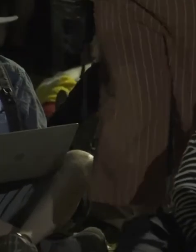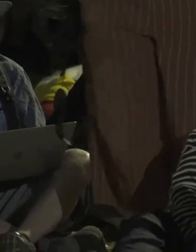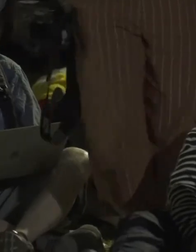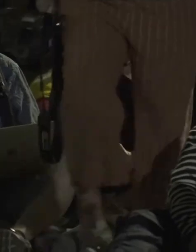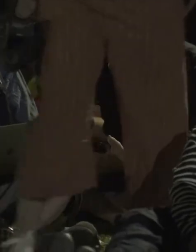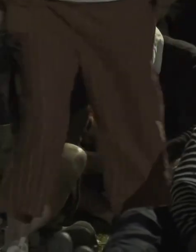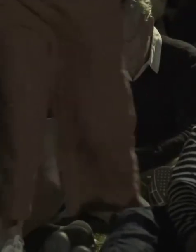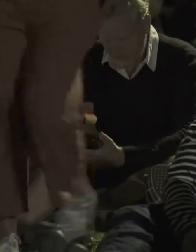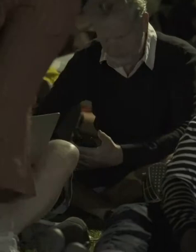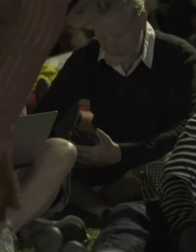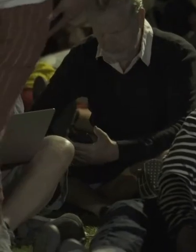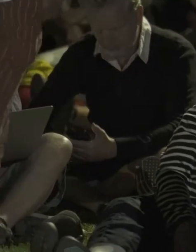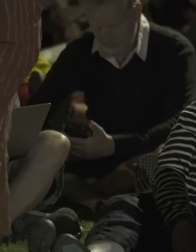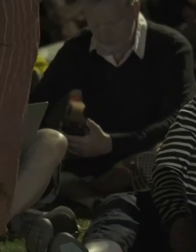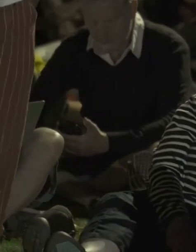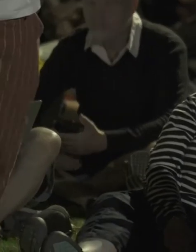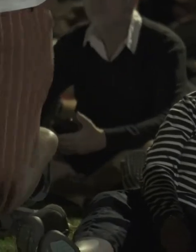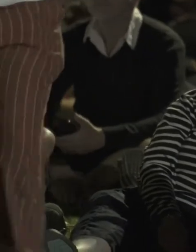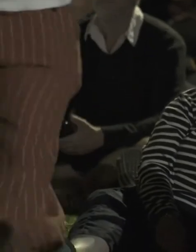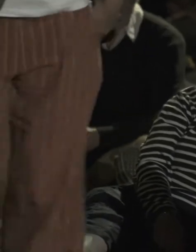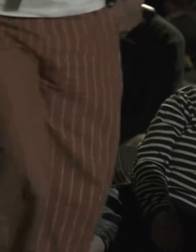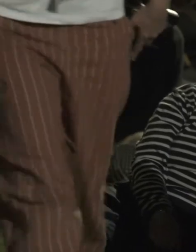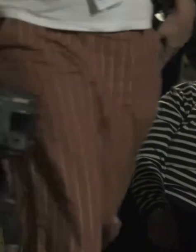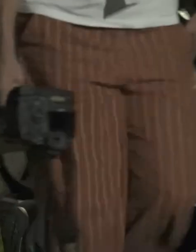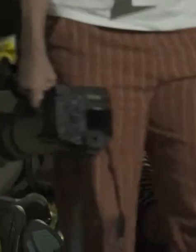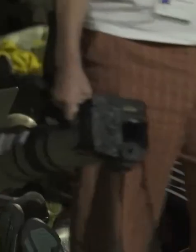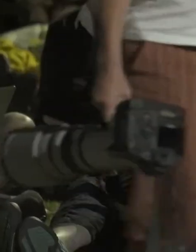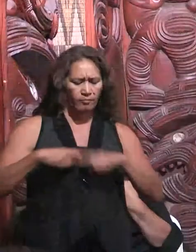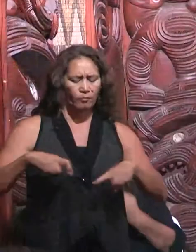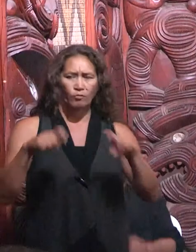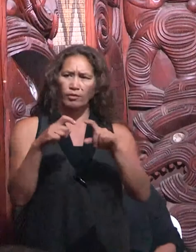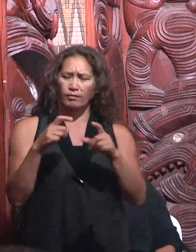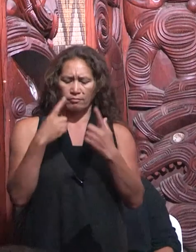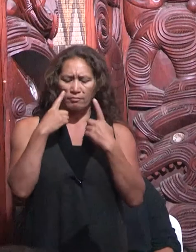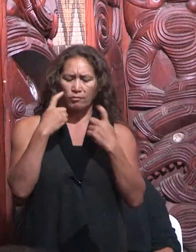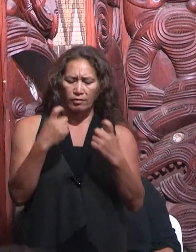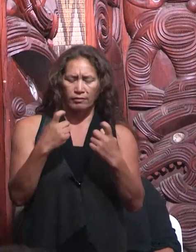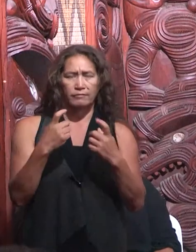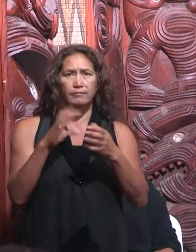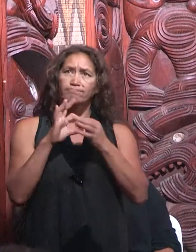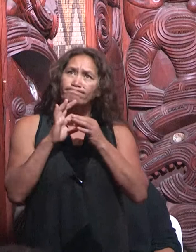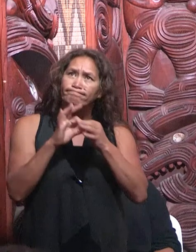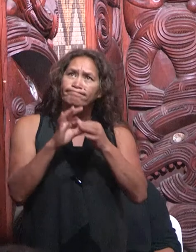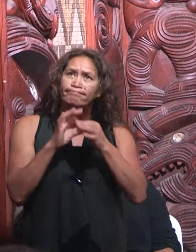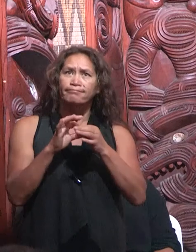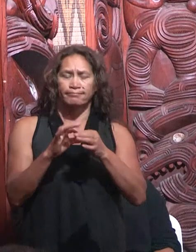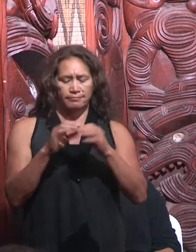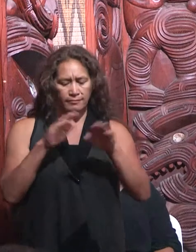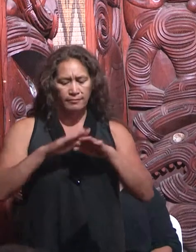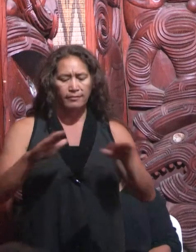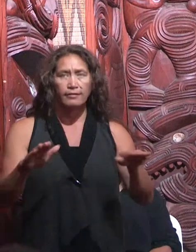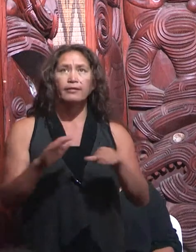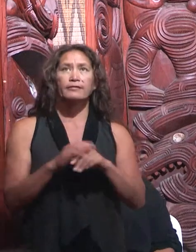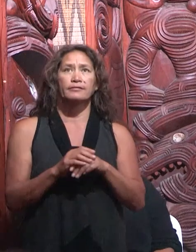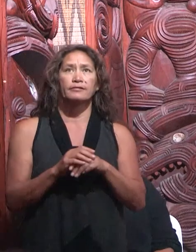ngā kaitiaki no nehe rā, ngā kaitiaki o ngā mea ātanga katoa, e noho